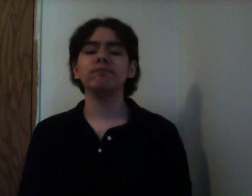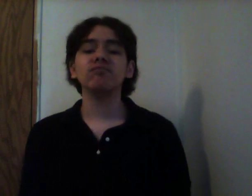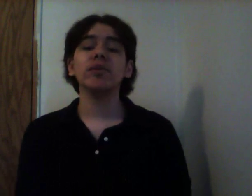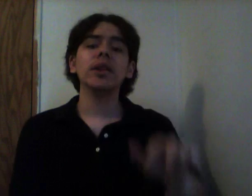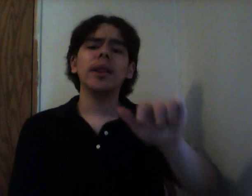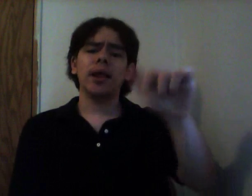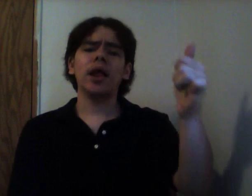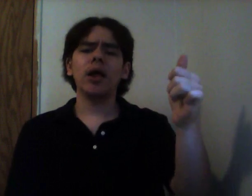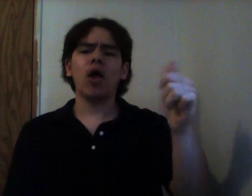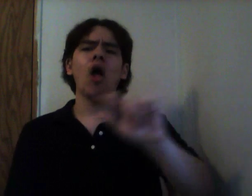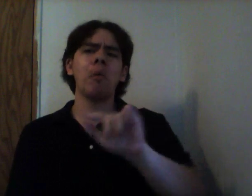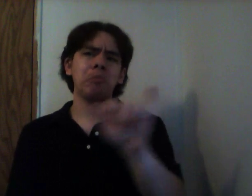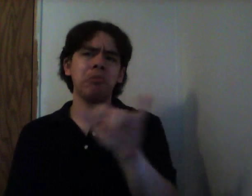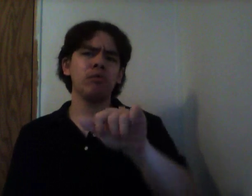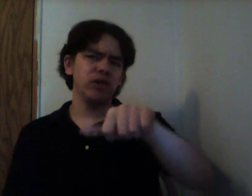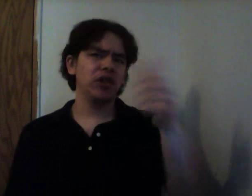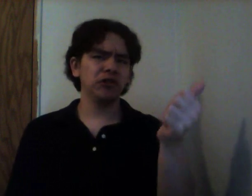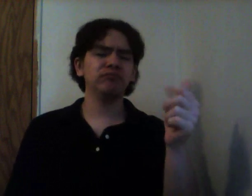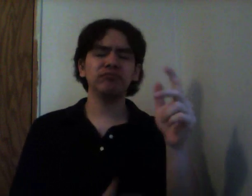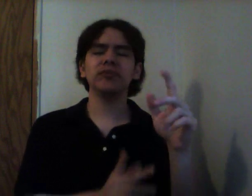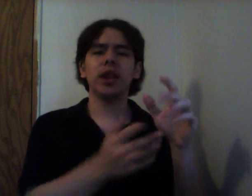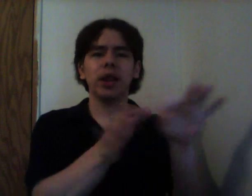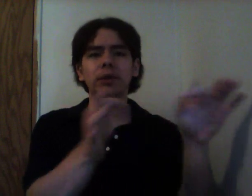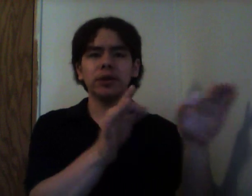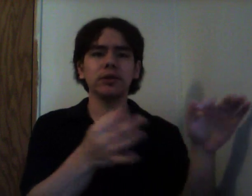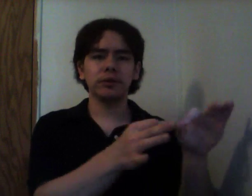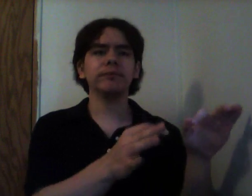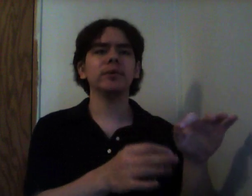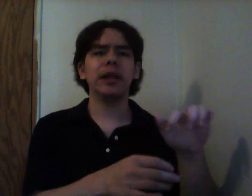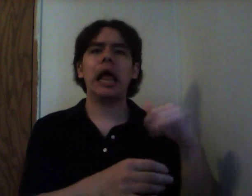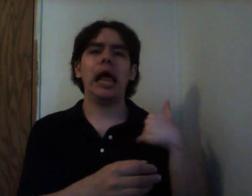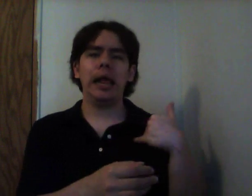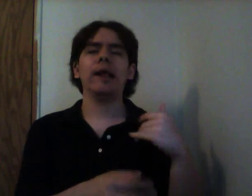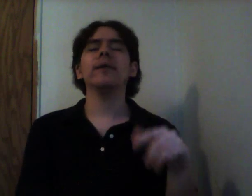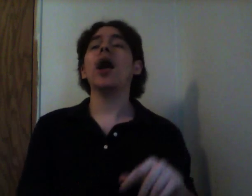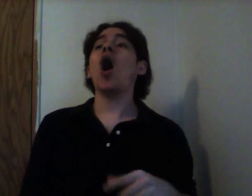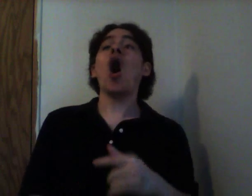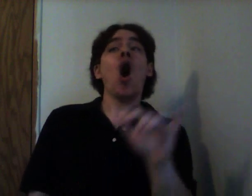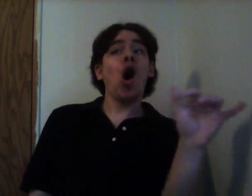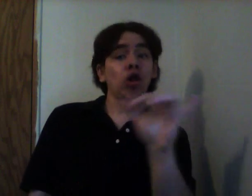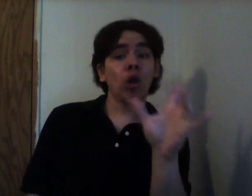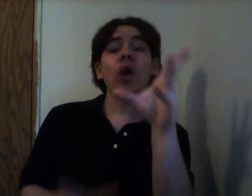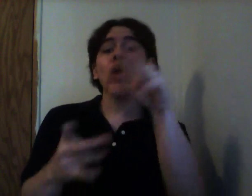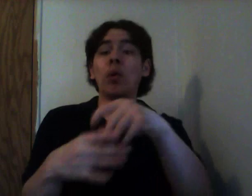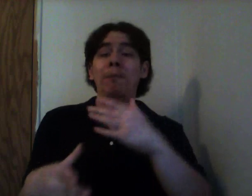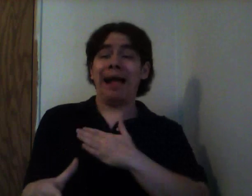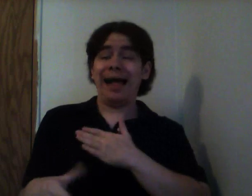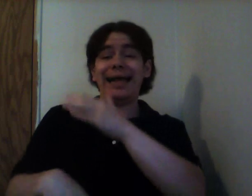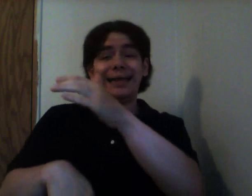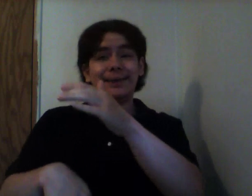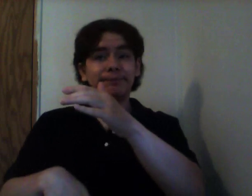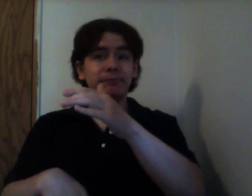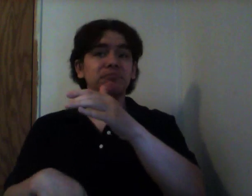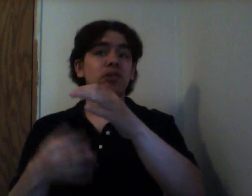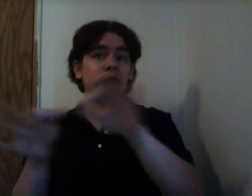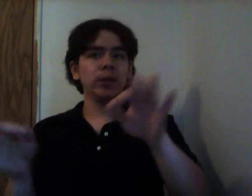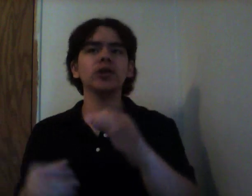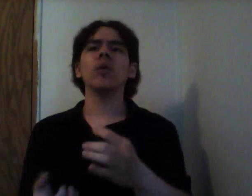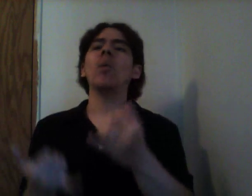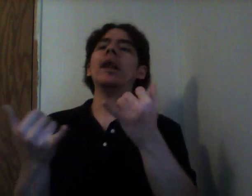to have, as well as my native language. At the moment they let you select UK or US, so I'm just selecting UK